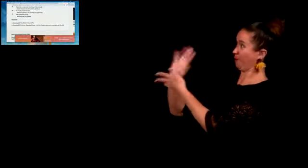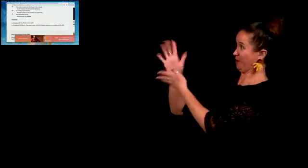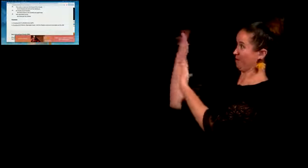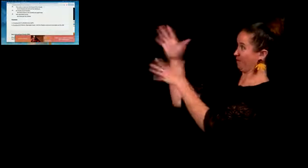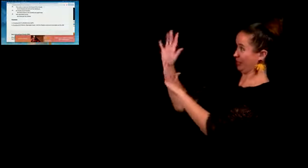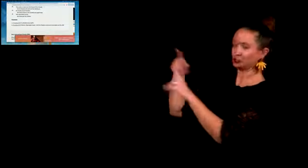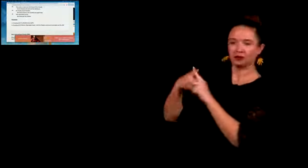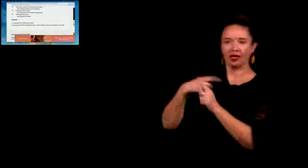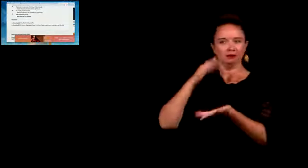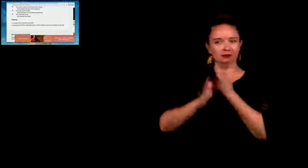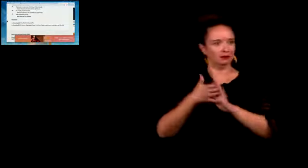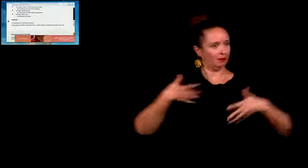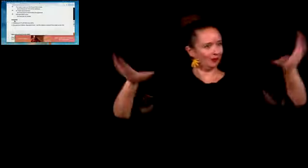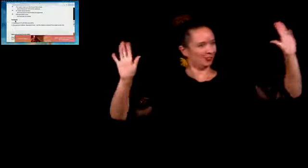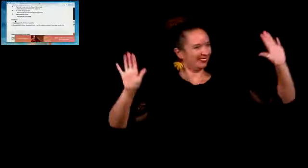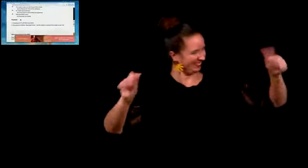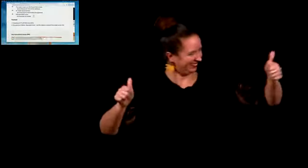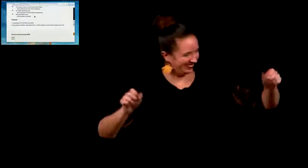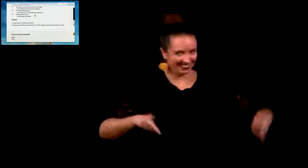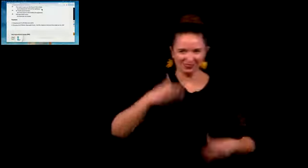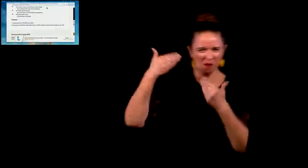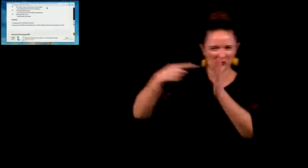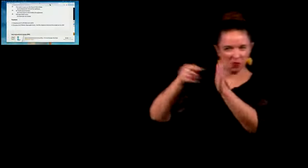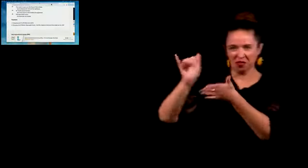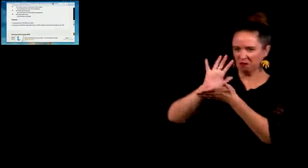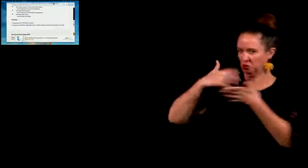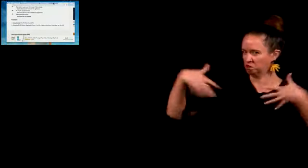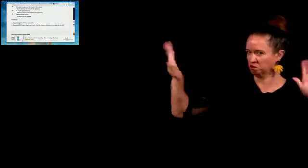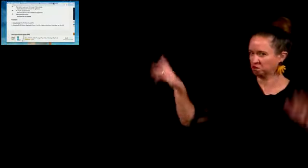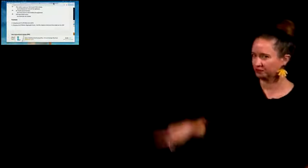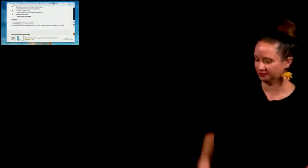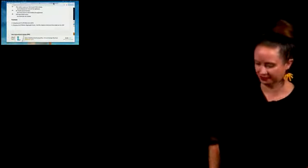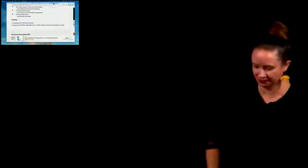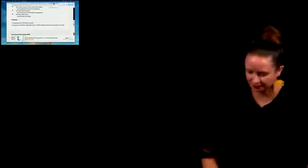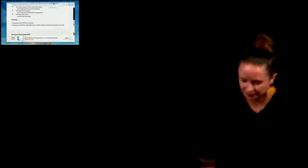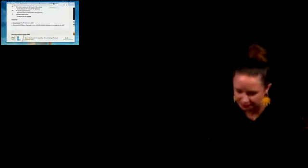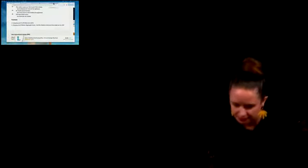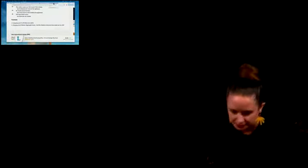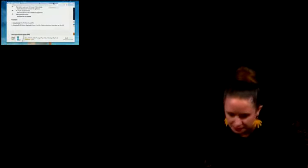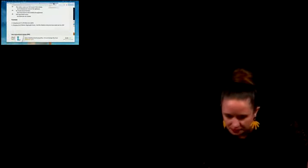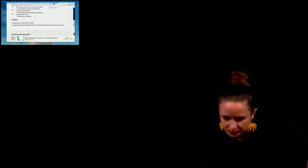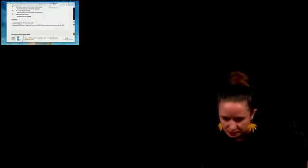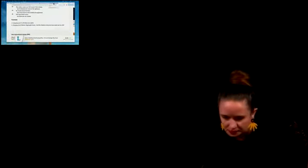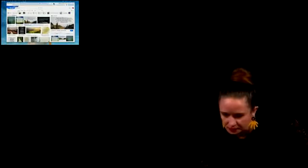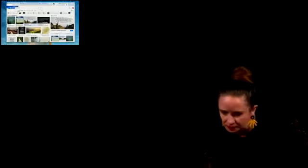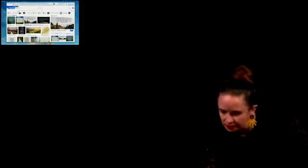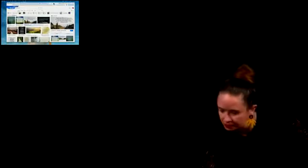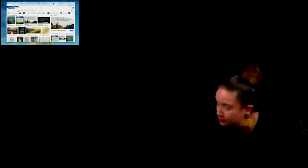video. And then I'll be done. All right, so we're going to go ahead and play this video.